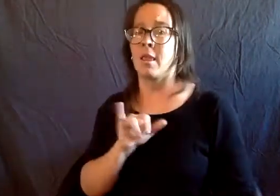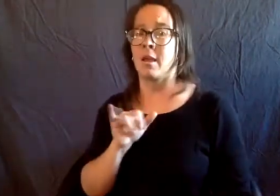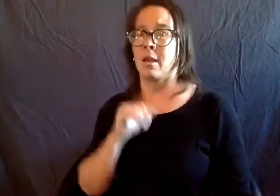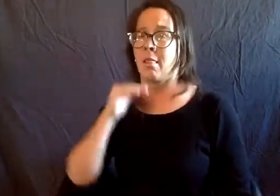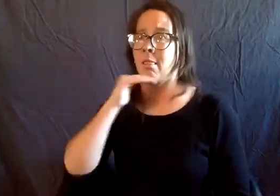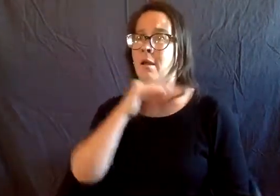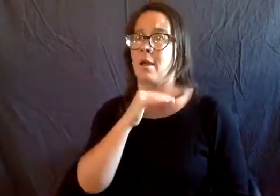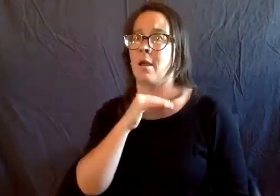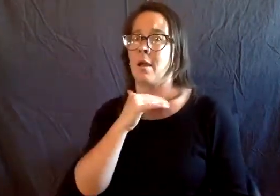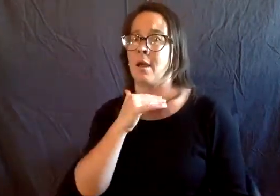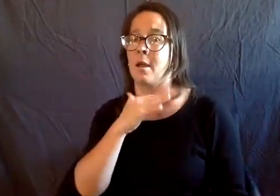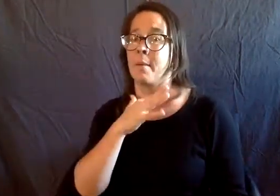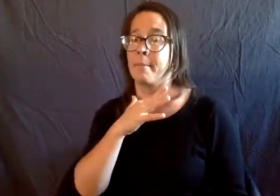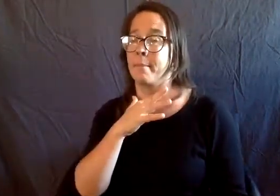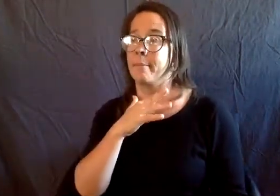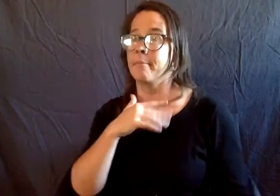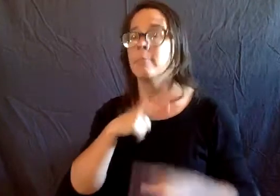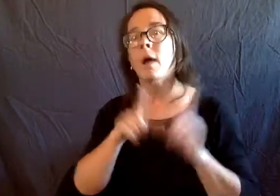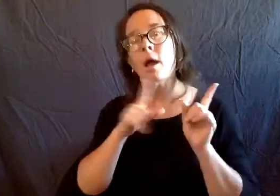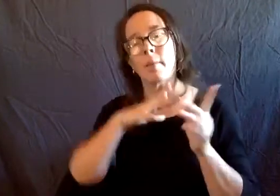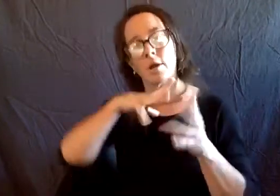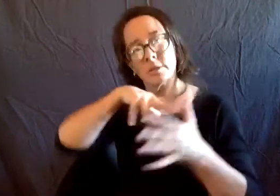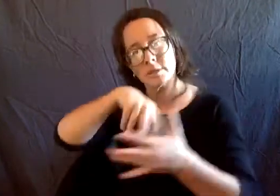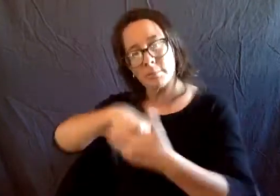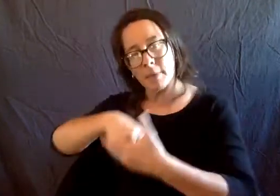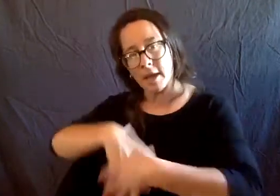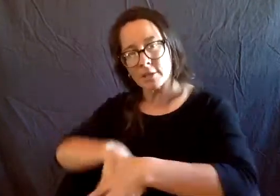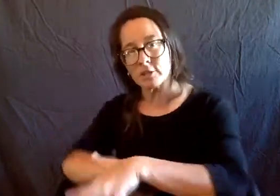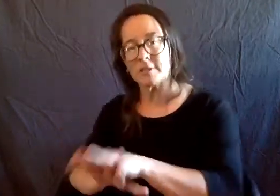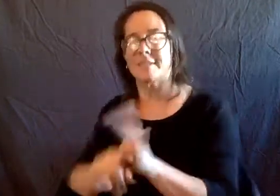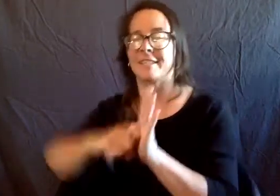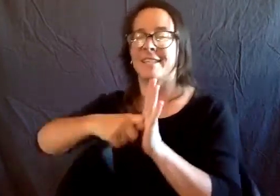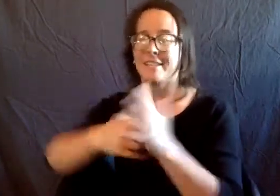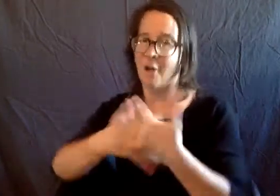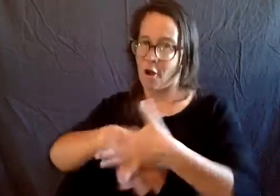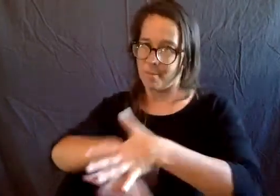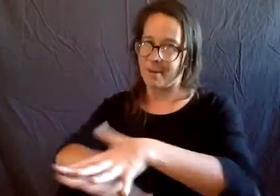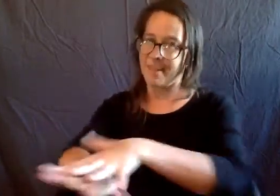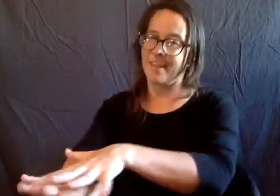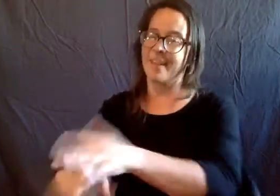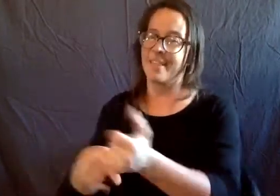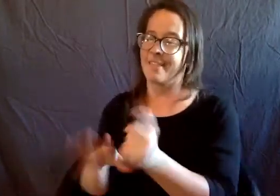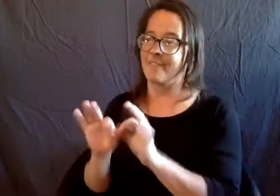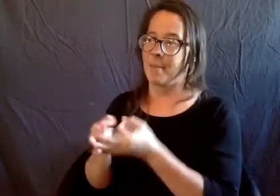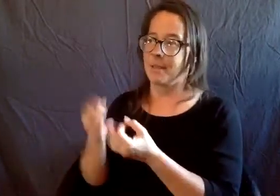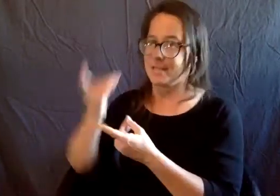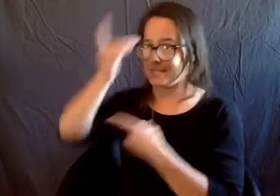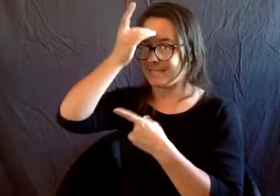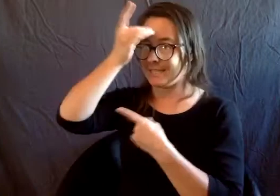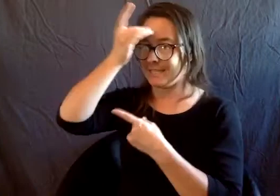a lie. Participation is the key to harmony, because the way I've been affected by the family disease of alcoholism